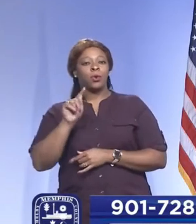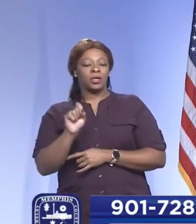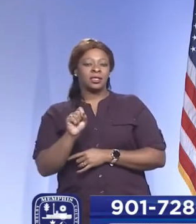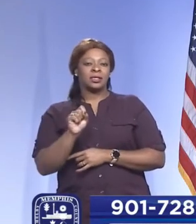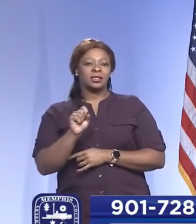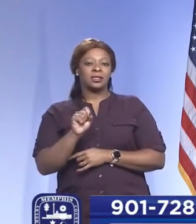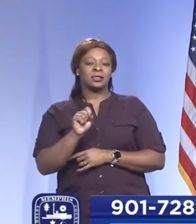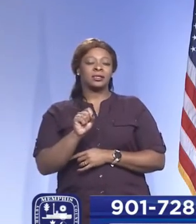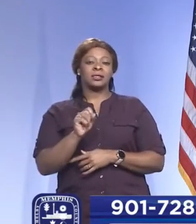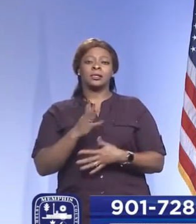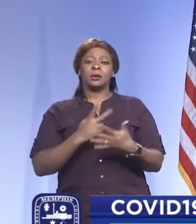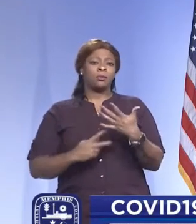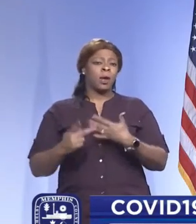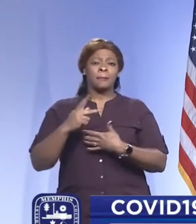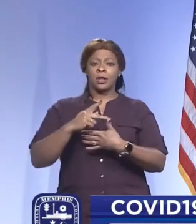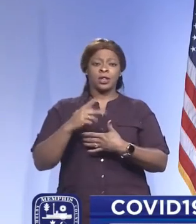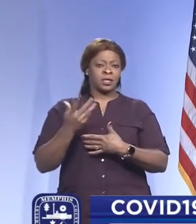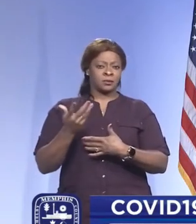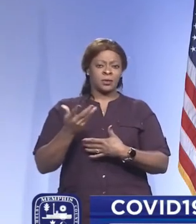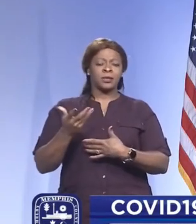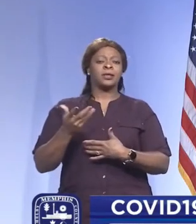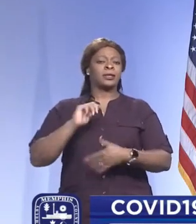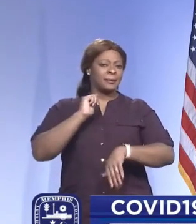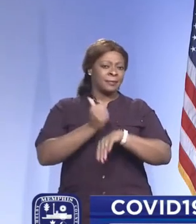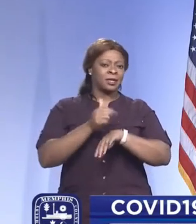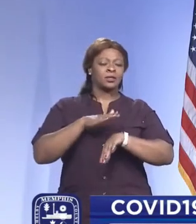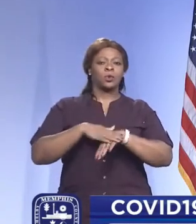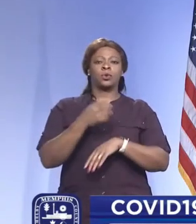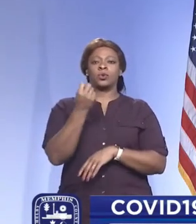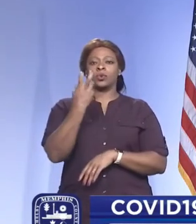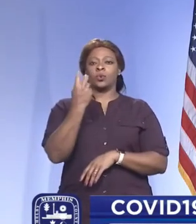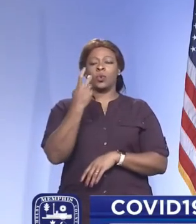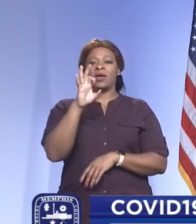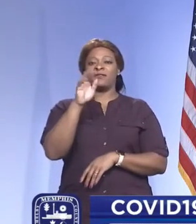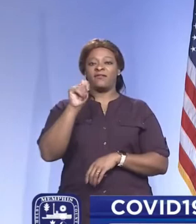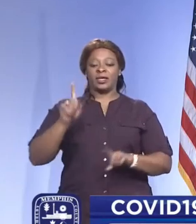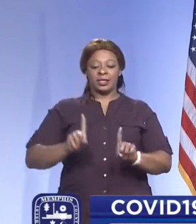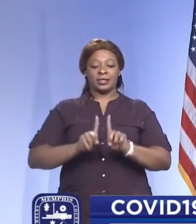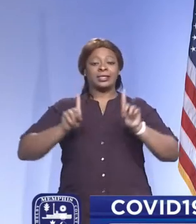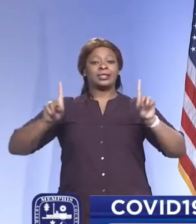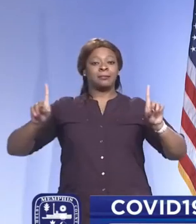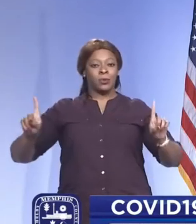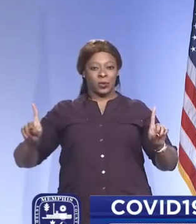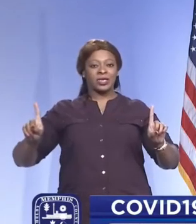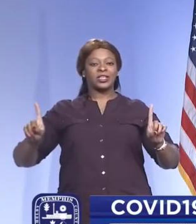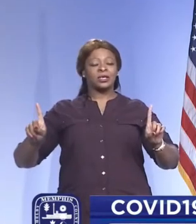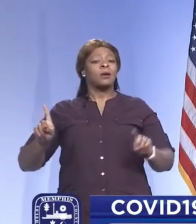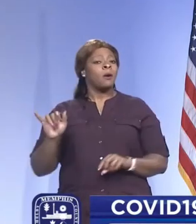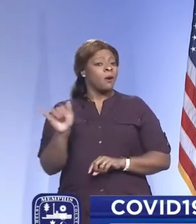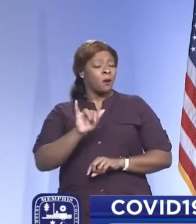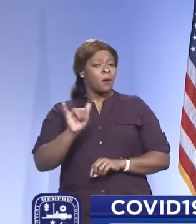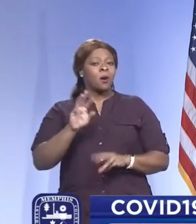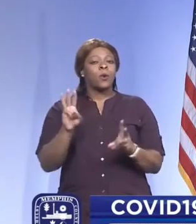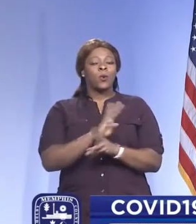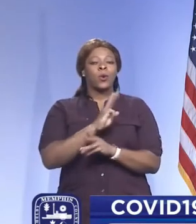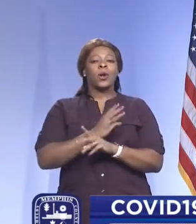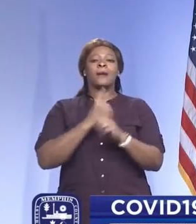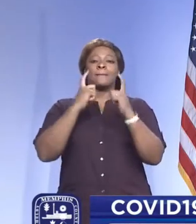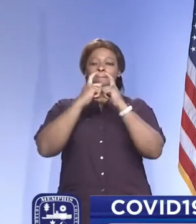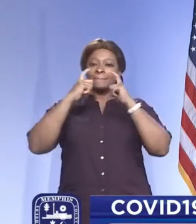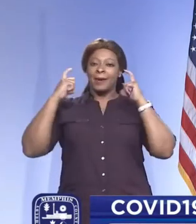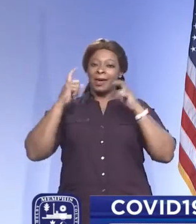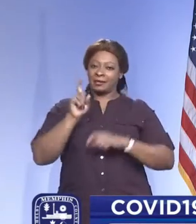It's primarily based on 12 feet separation as well as wearing of the